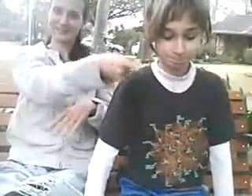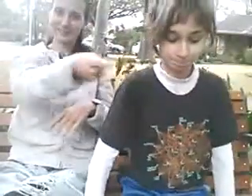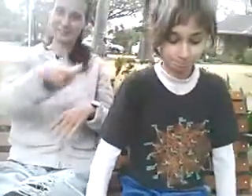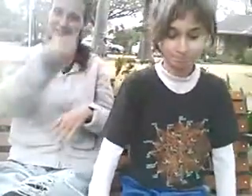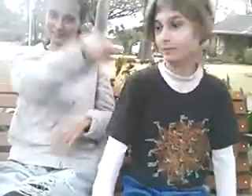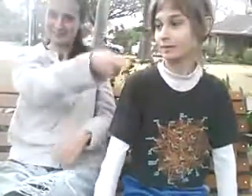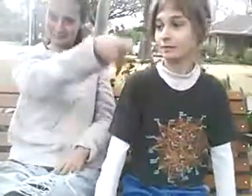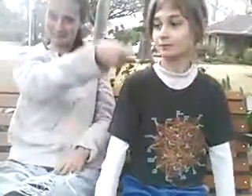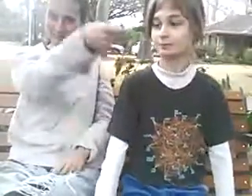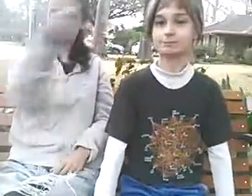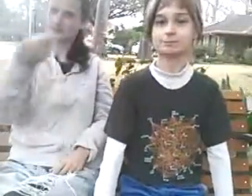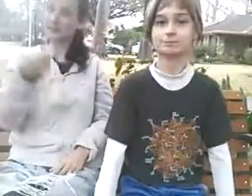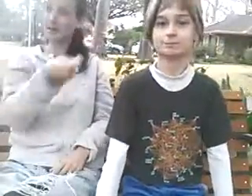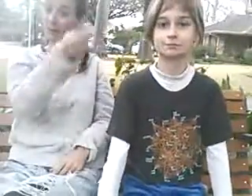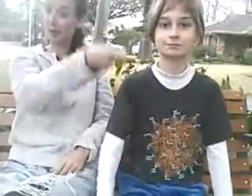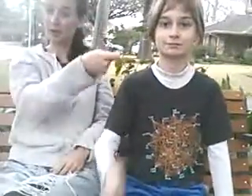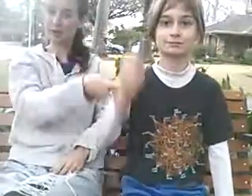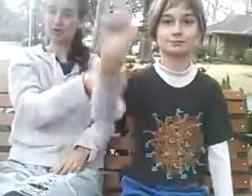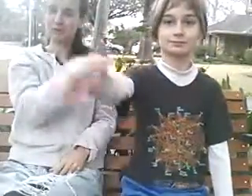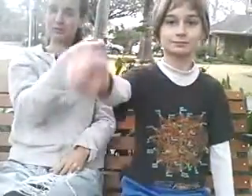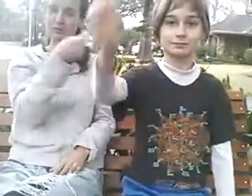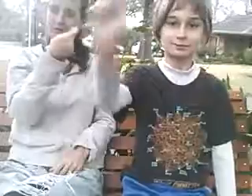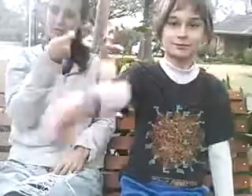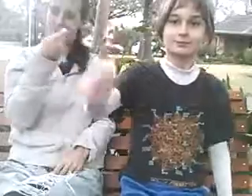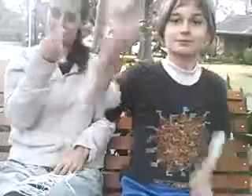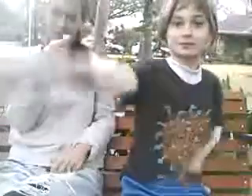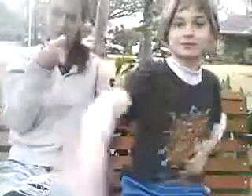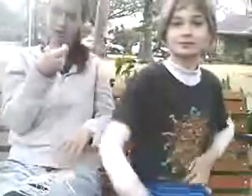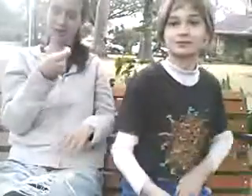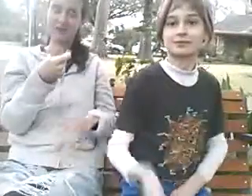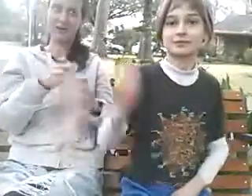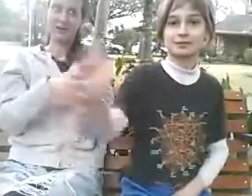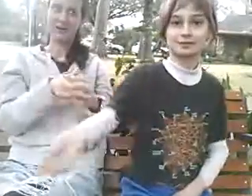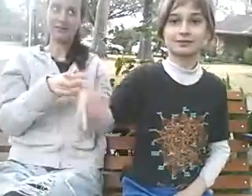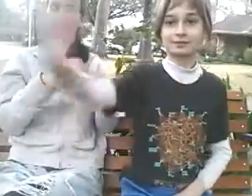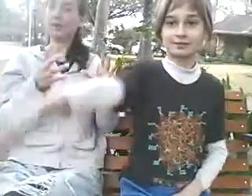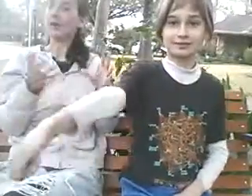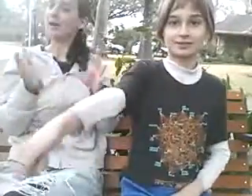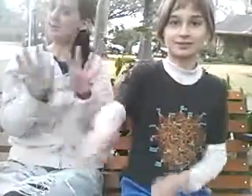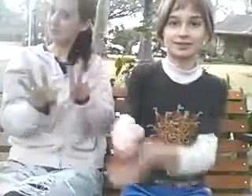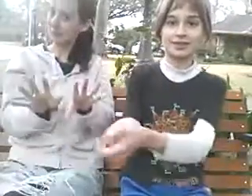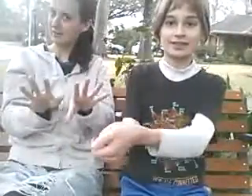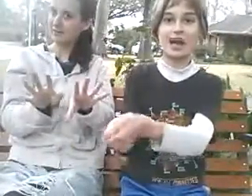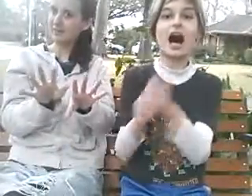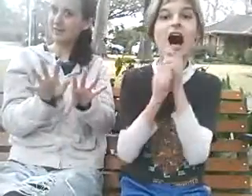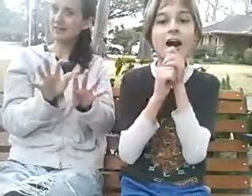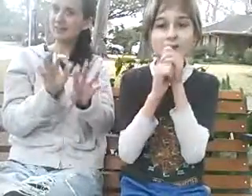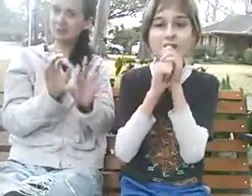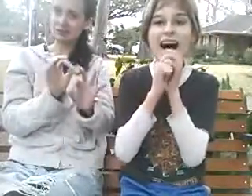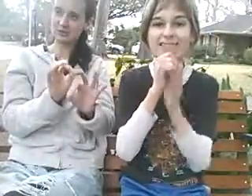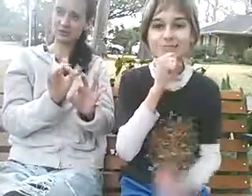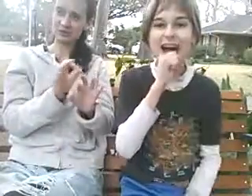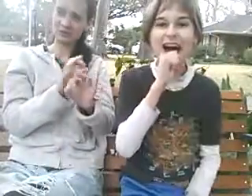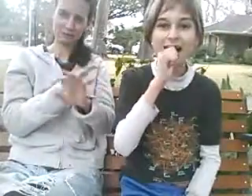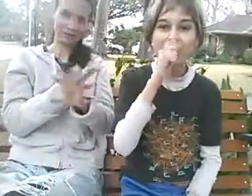something like this. I couldn't figure out what it was. He was going on and on about it in the car. And so, by the way, he learned so much sign language by